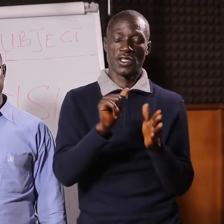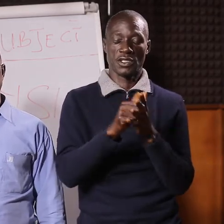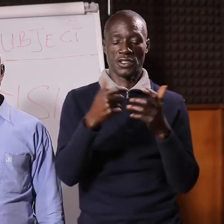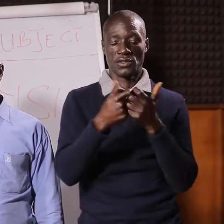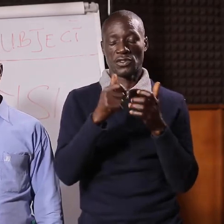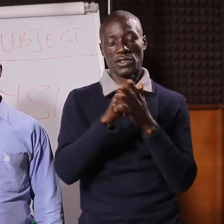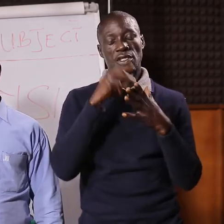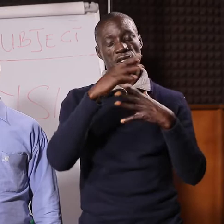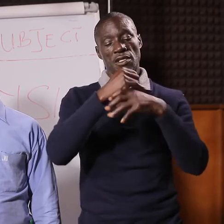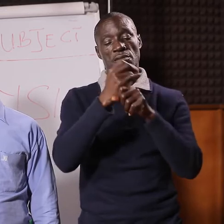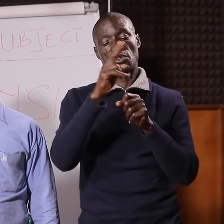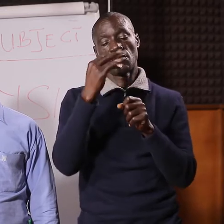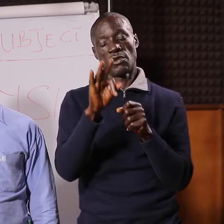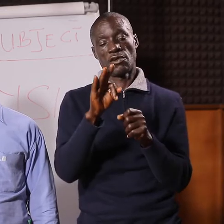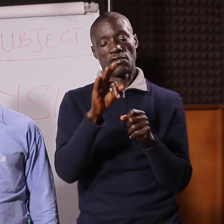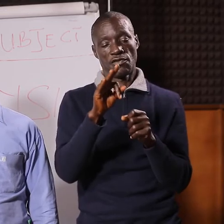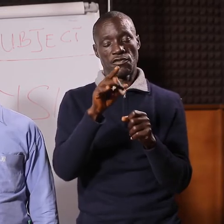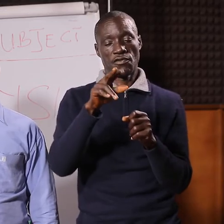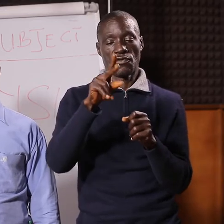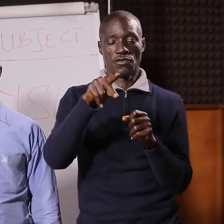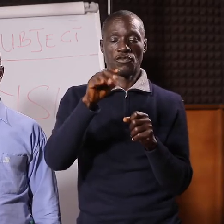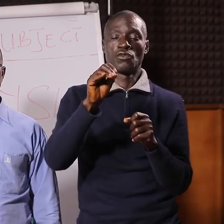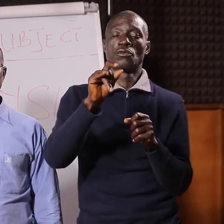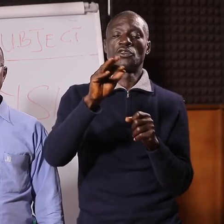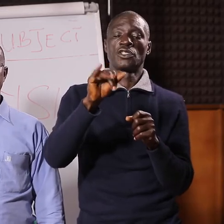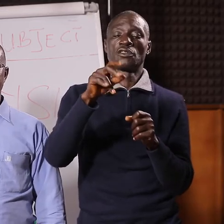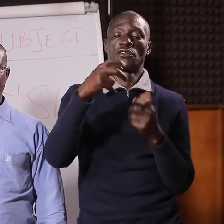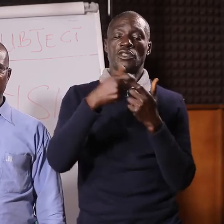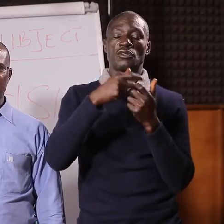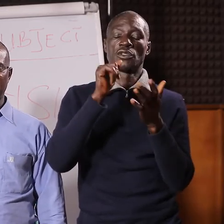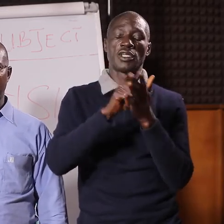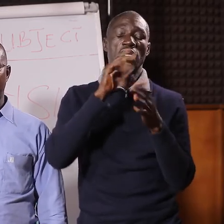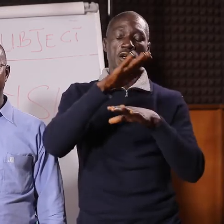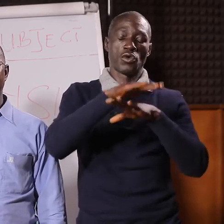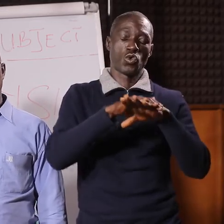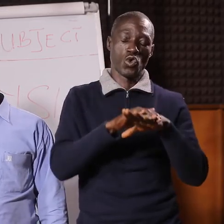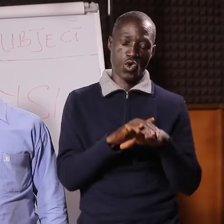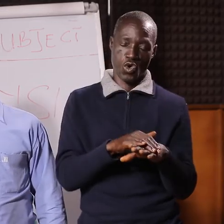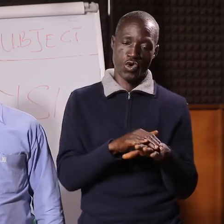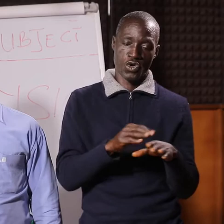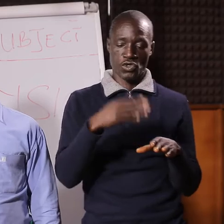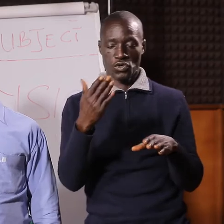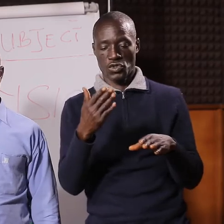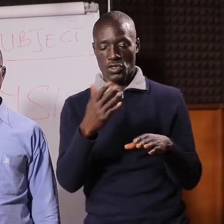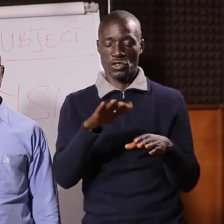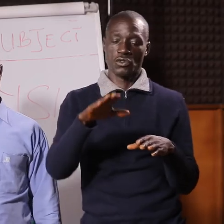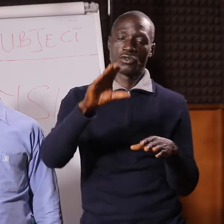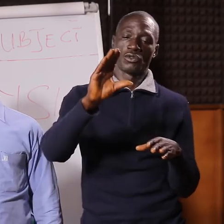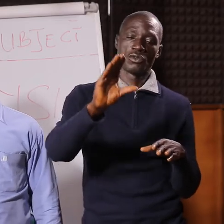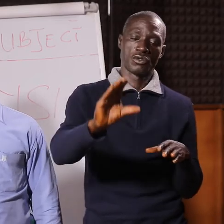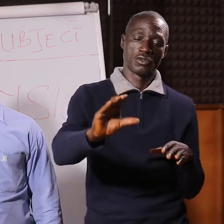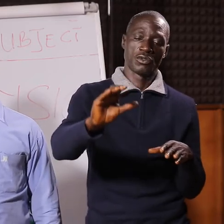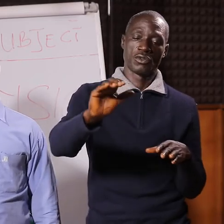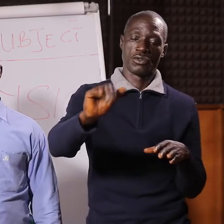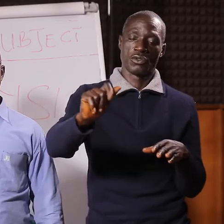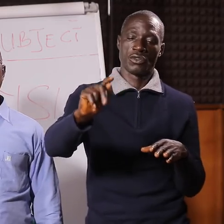of positive or are referred to as positive electrode, they refer to them as the other way around. Cations, positive